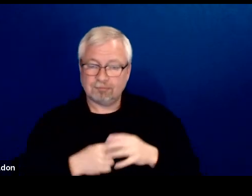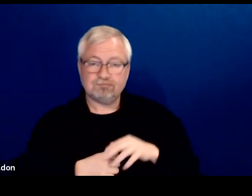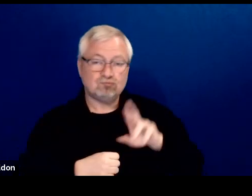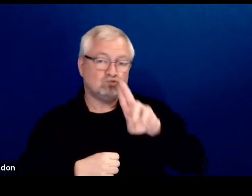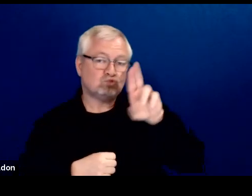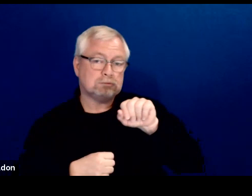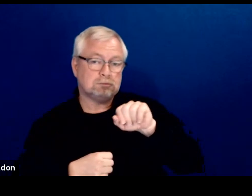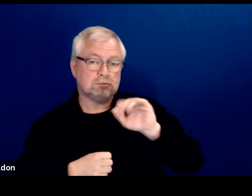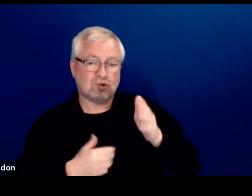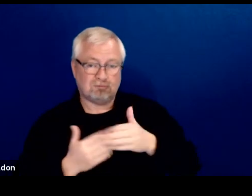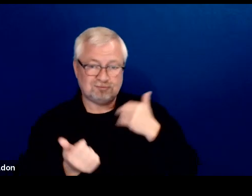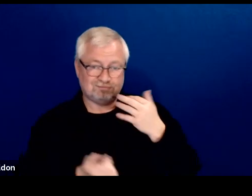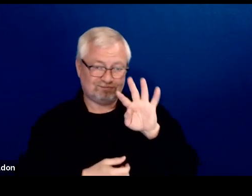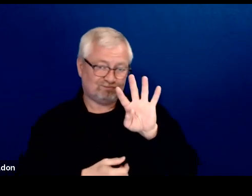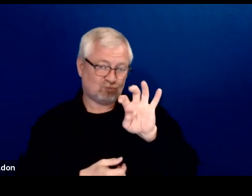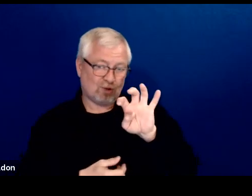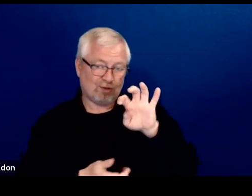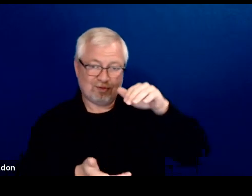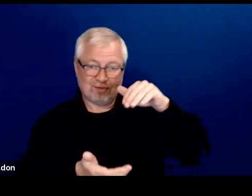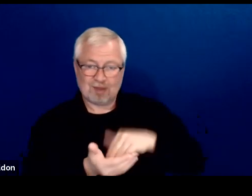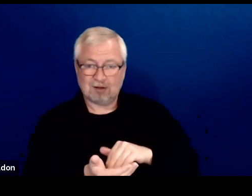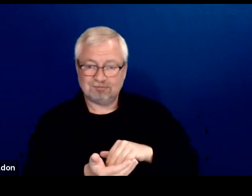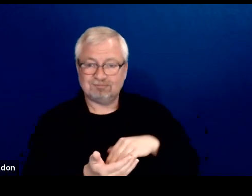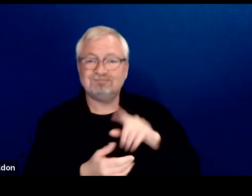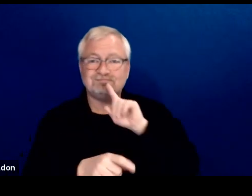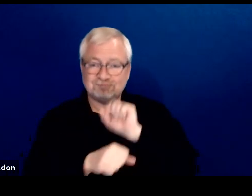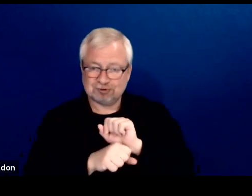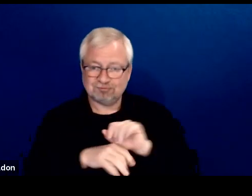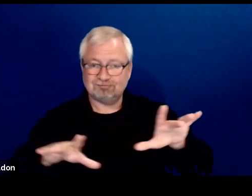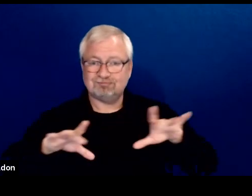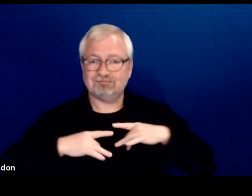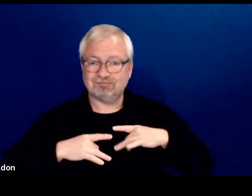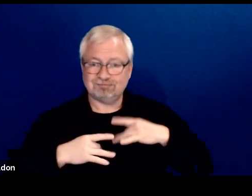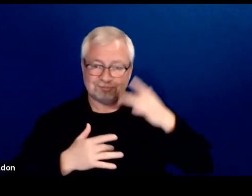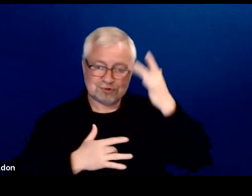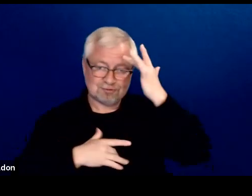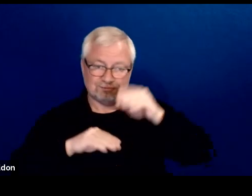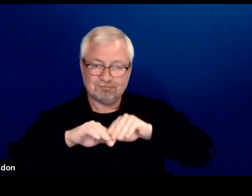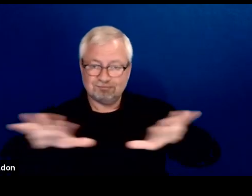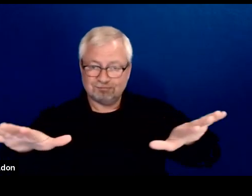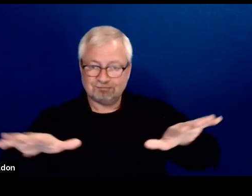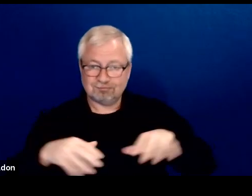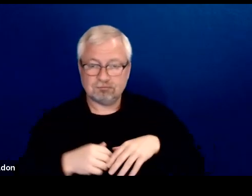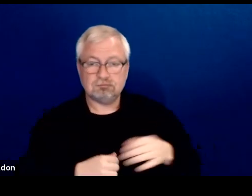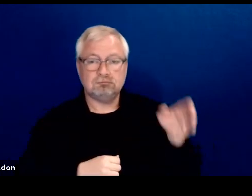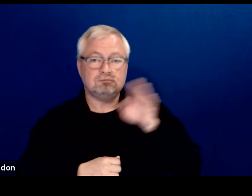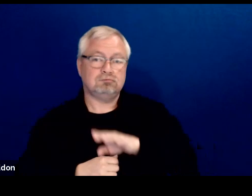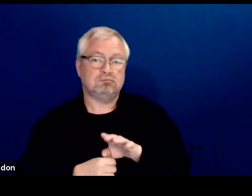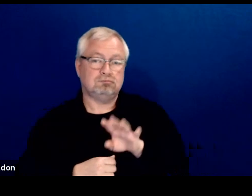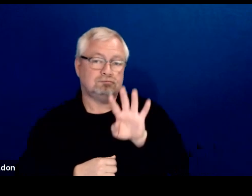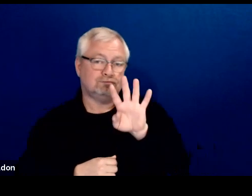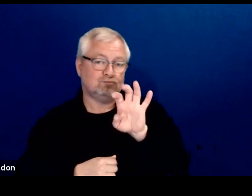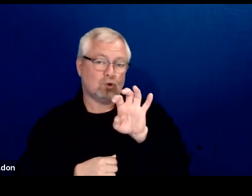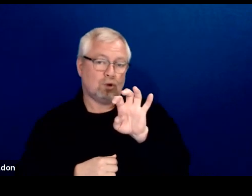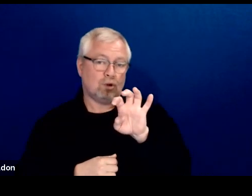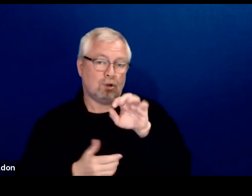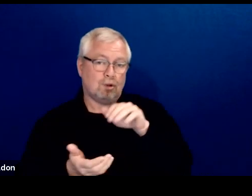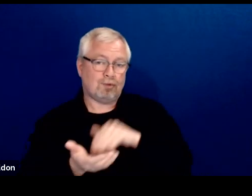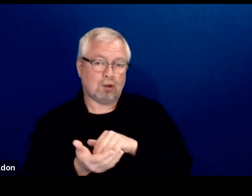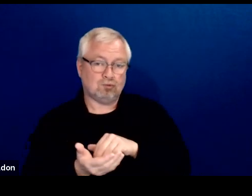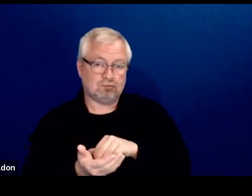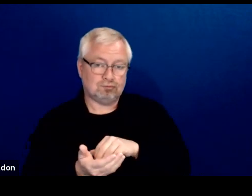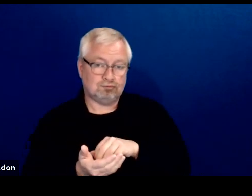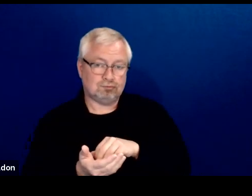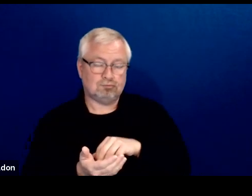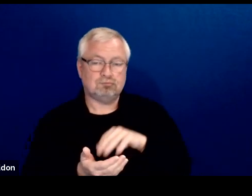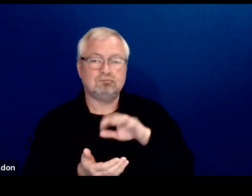this morning, over 140,000 in the state of New York, 77,000 in New York City alone. The US is